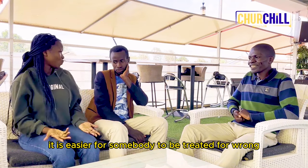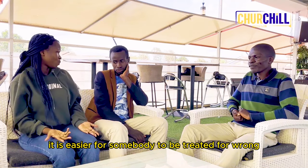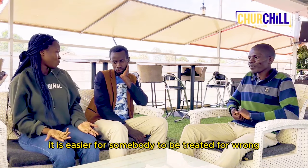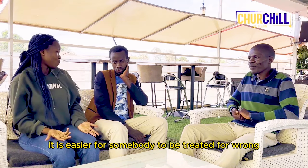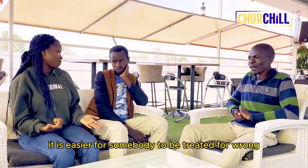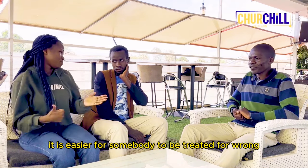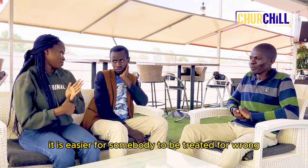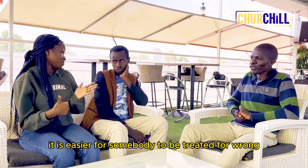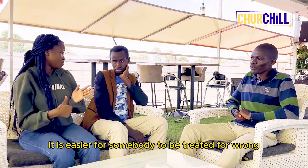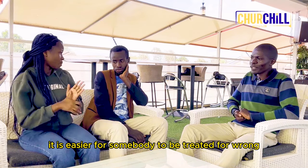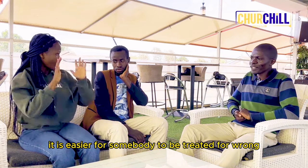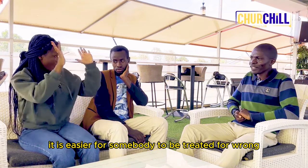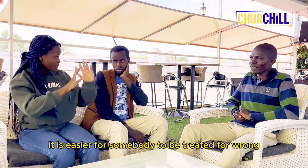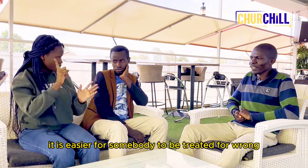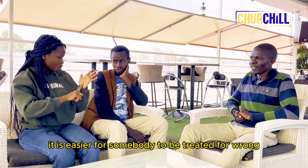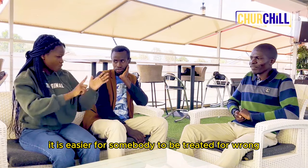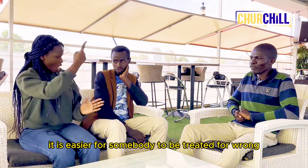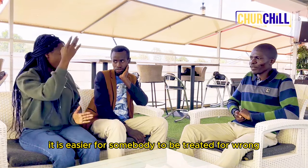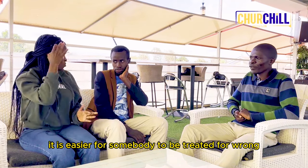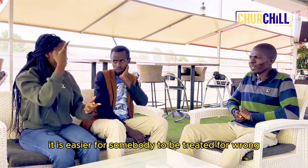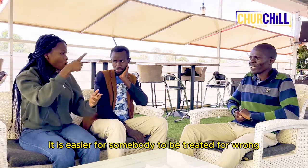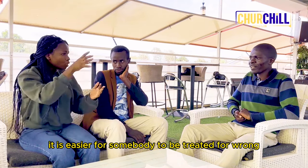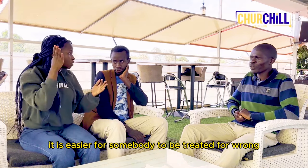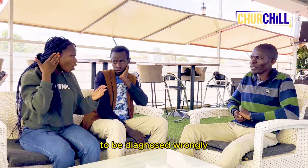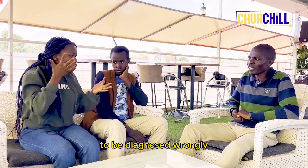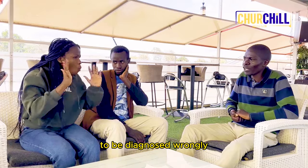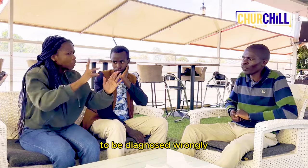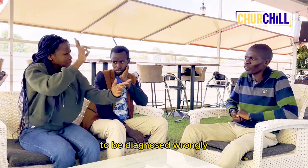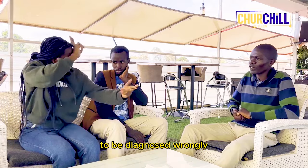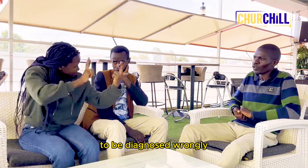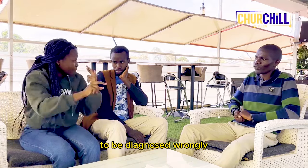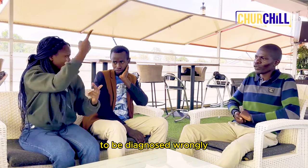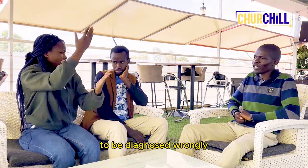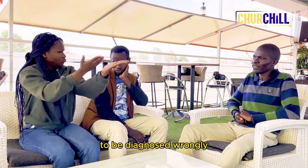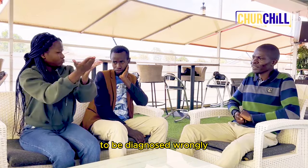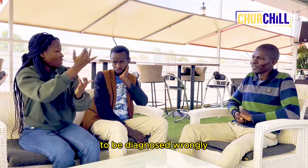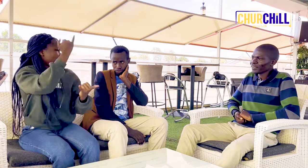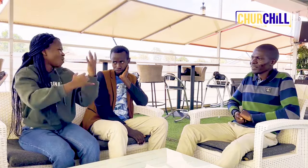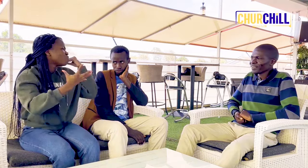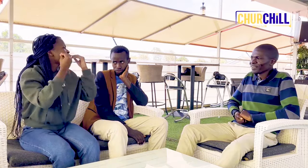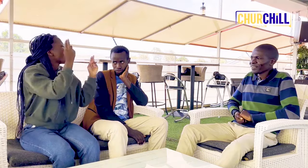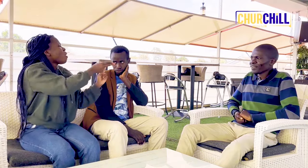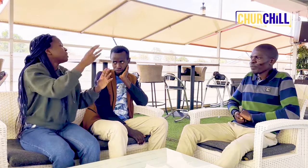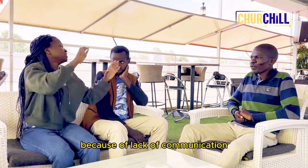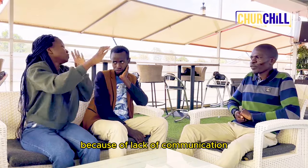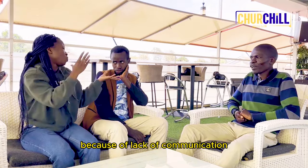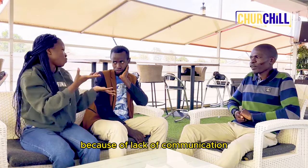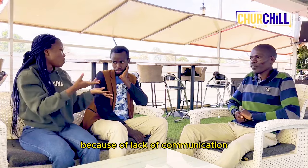easier for somebody to be treated, for a wrong, to be diagnosed wrongly, because of lack of